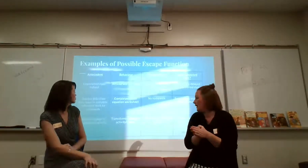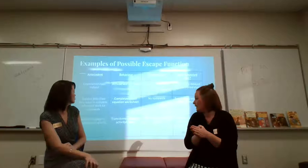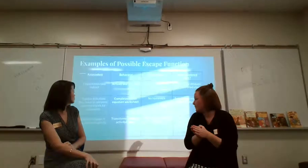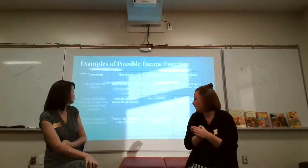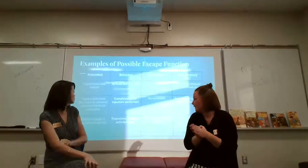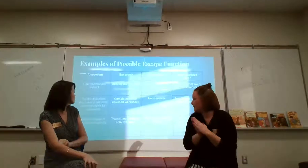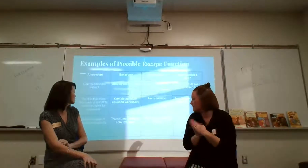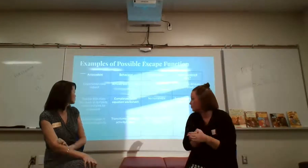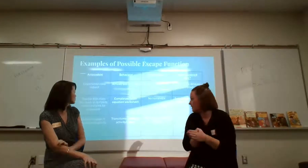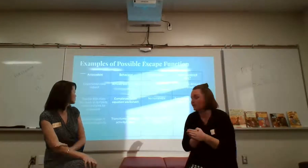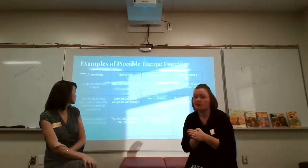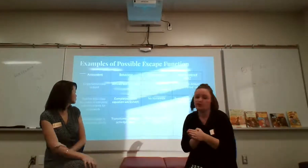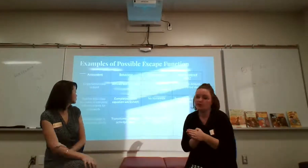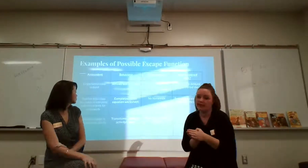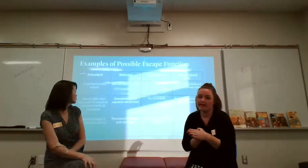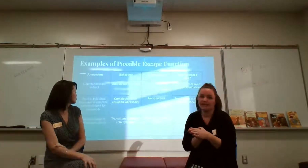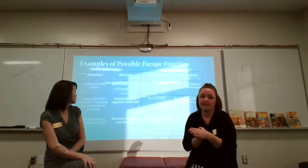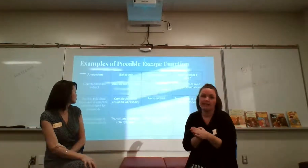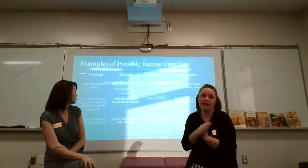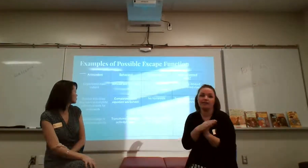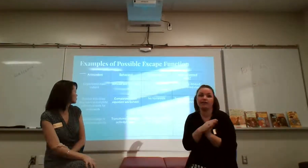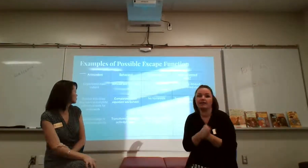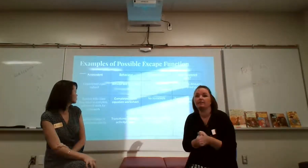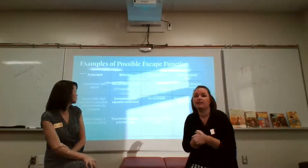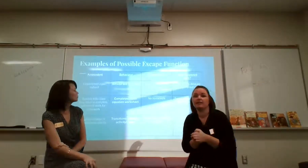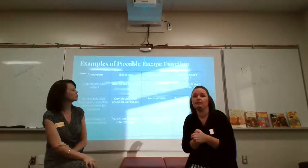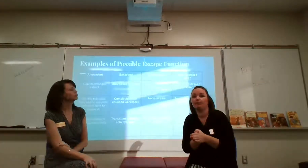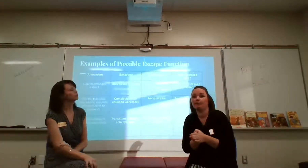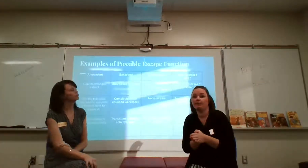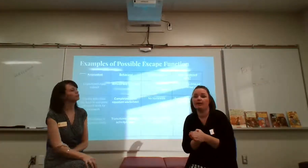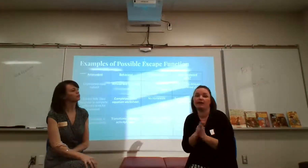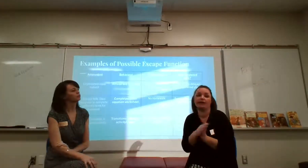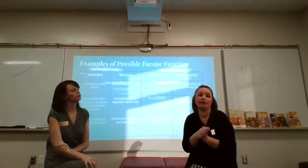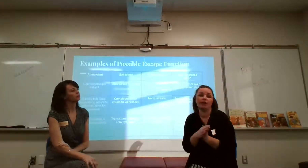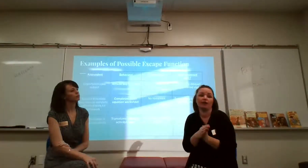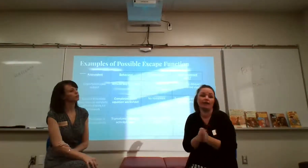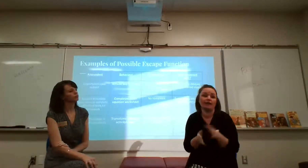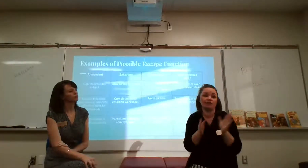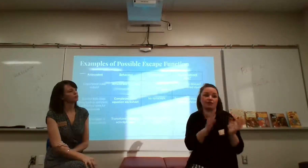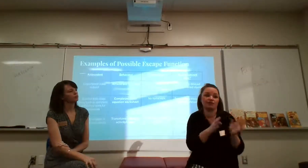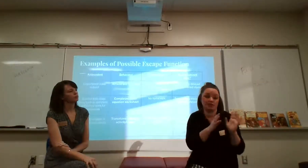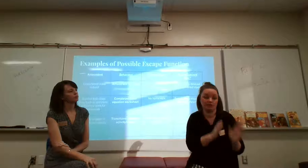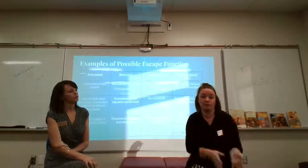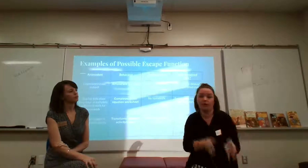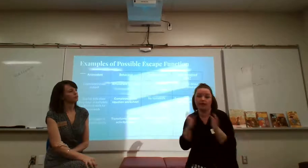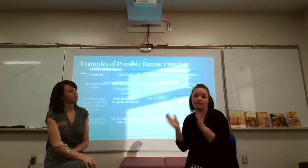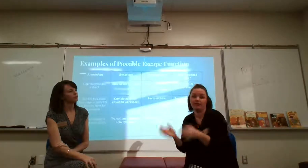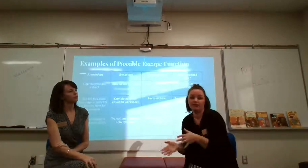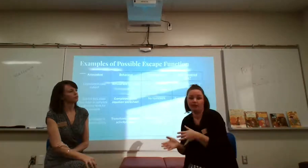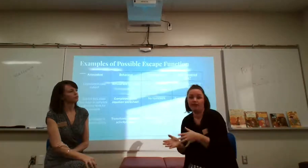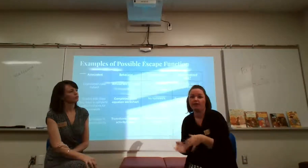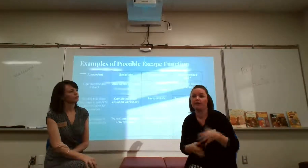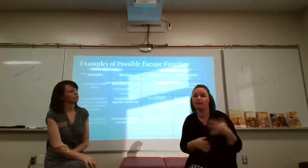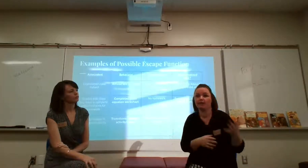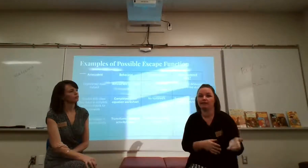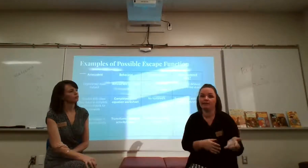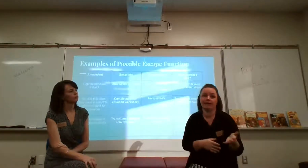And last but not least, so transitions between activities in class. So this can be as simple as something in a kindergarten class, transitioning from one activity to another. It can be as big